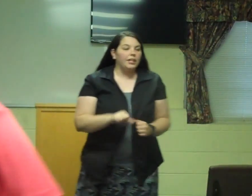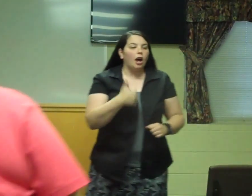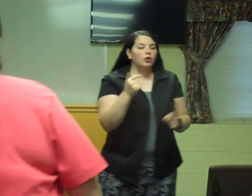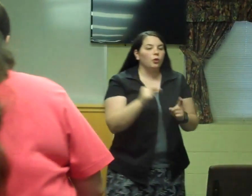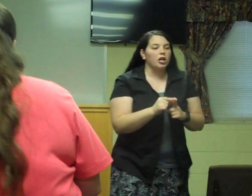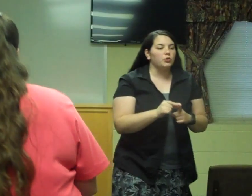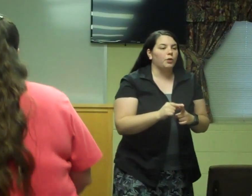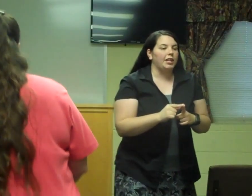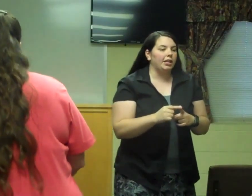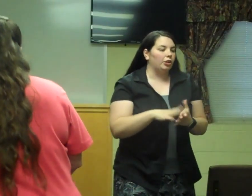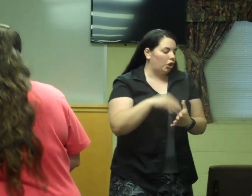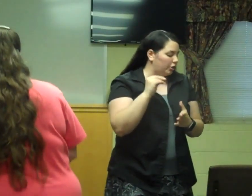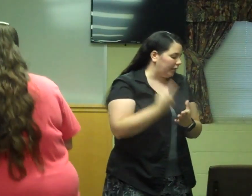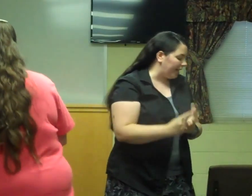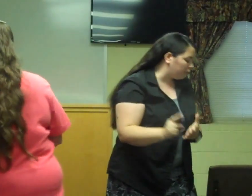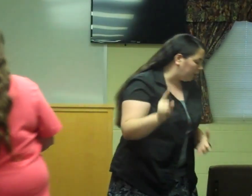The other words we learned last week